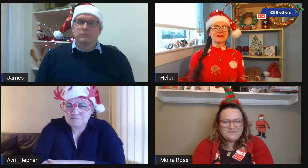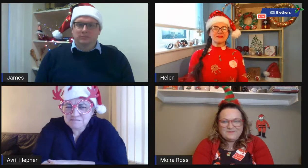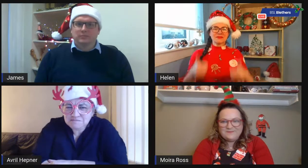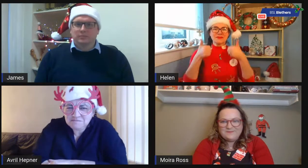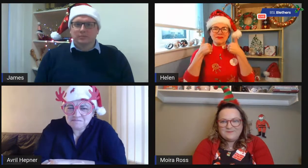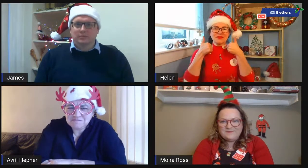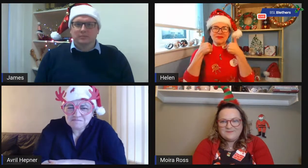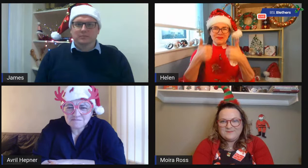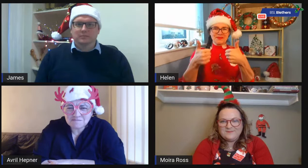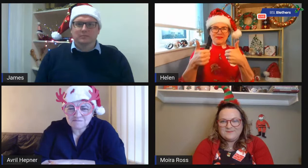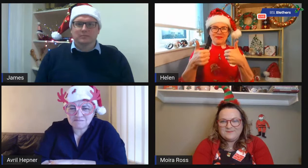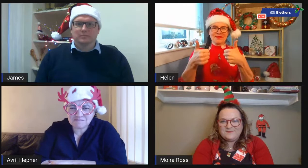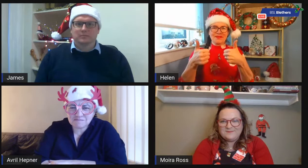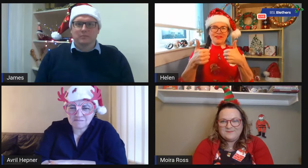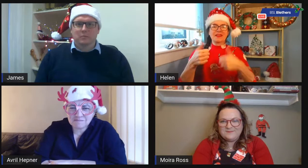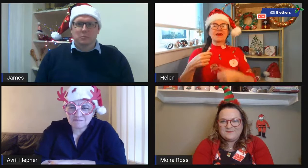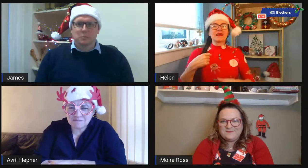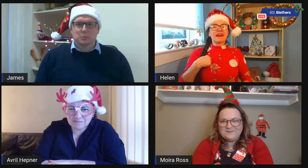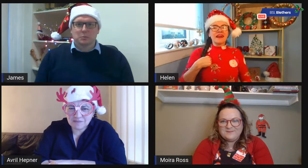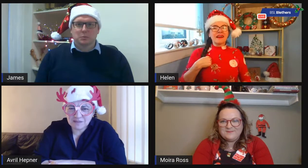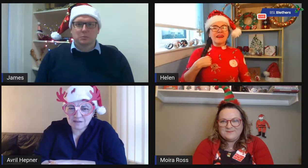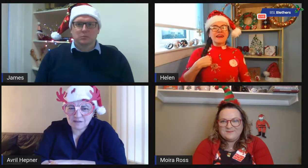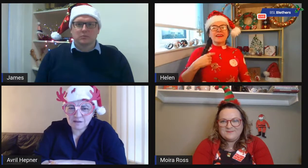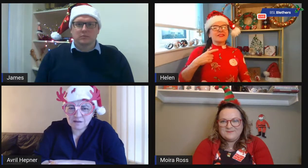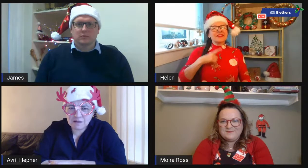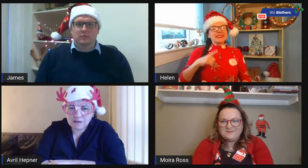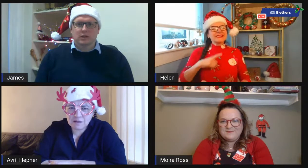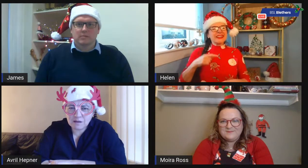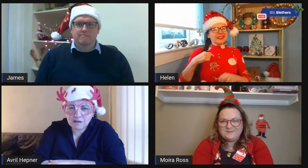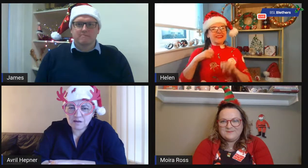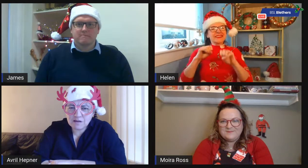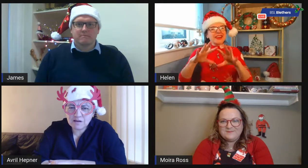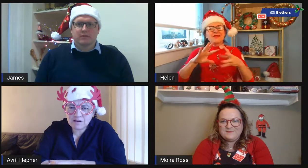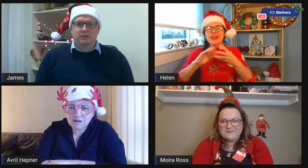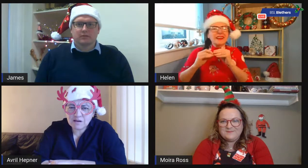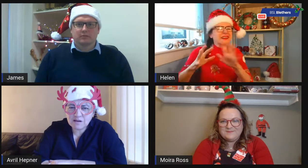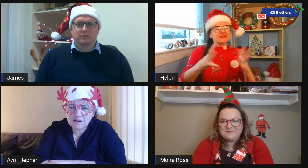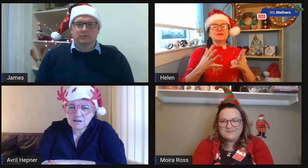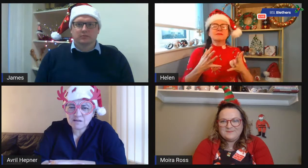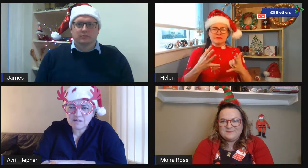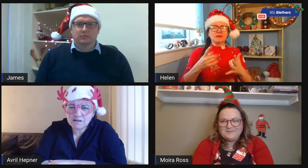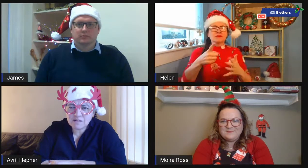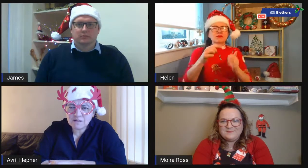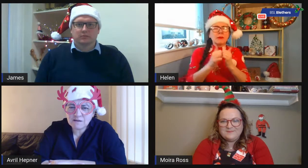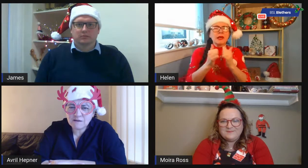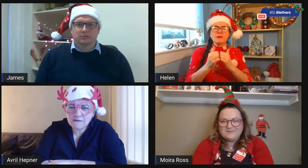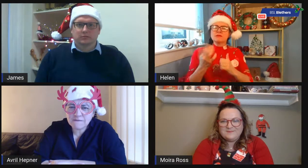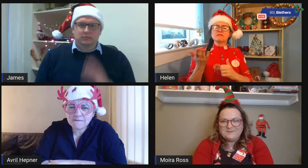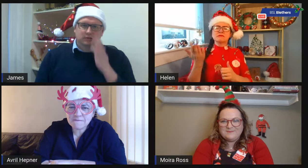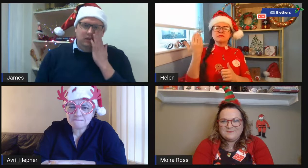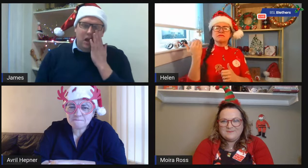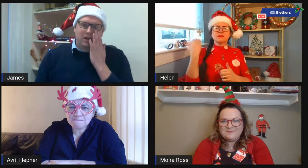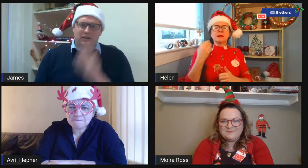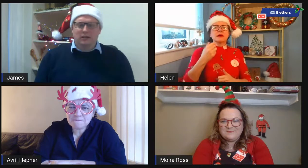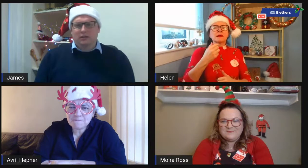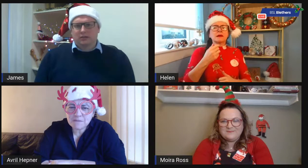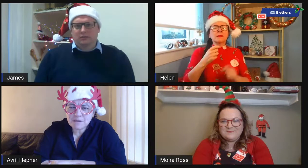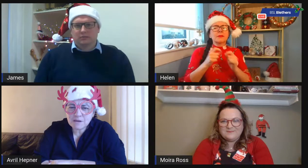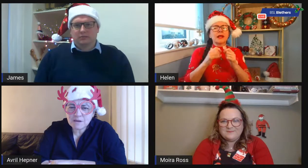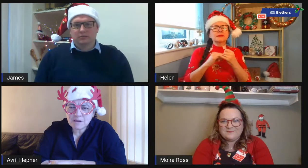some crafty things we could get up to, Helen, please? Absolutely, Avril. I get so excited about